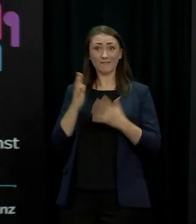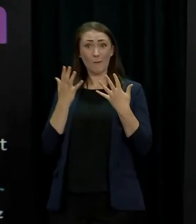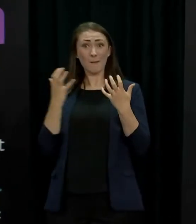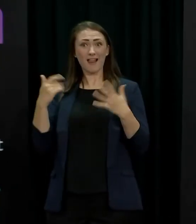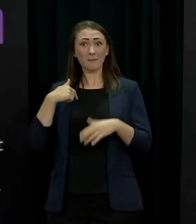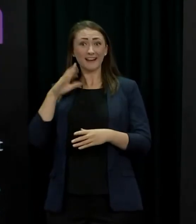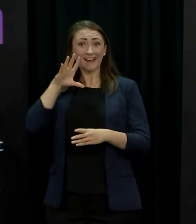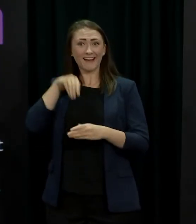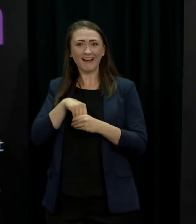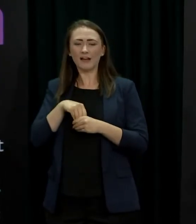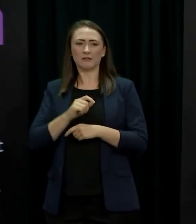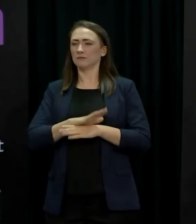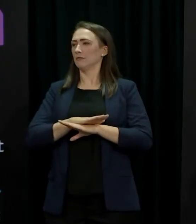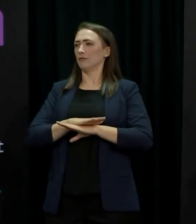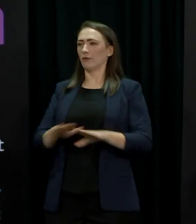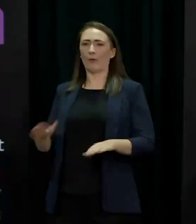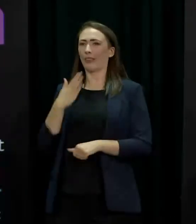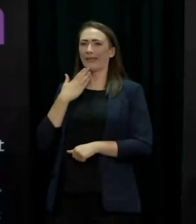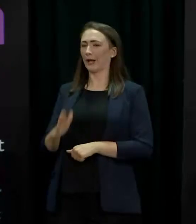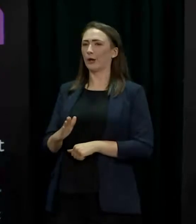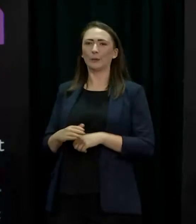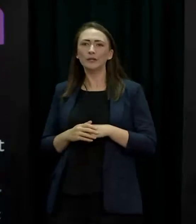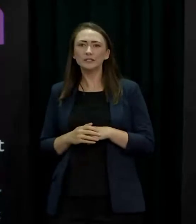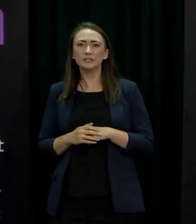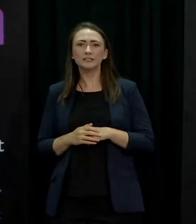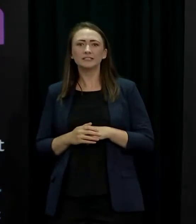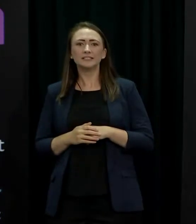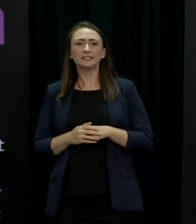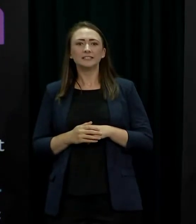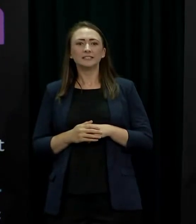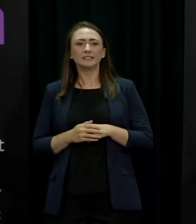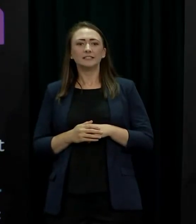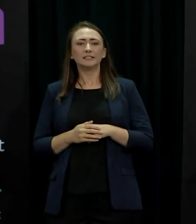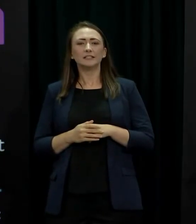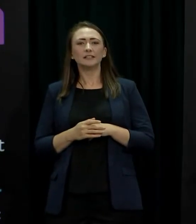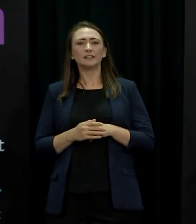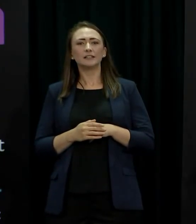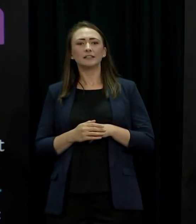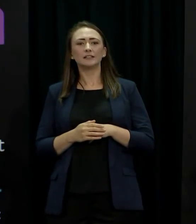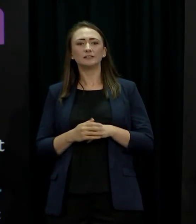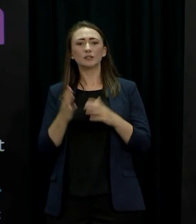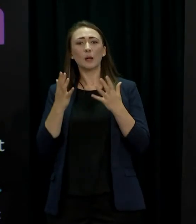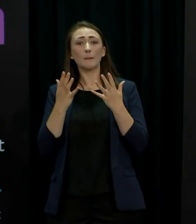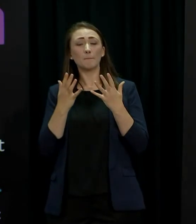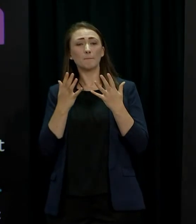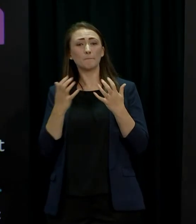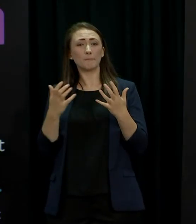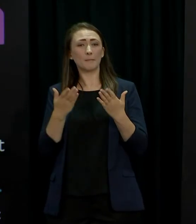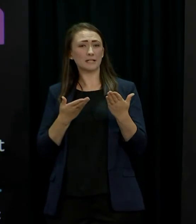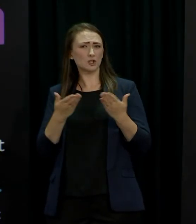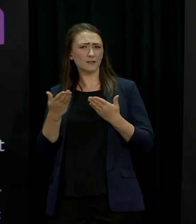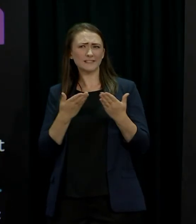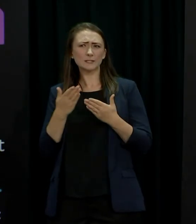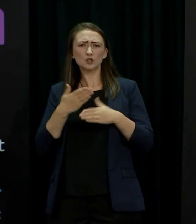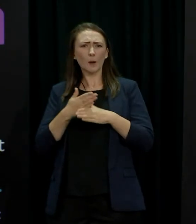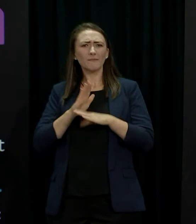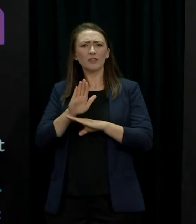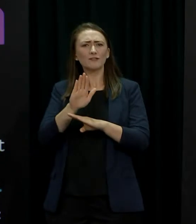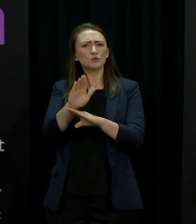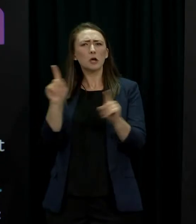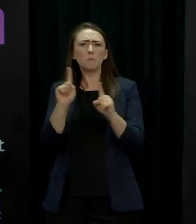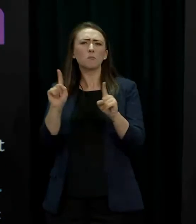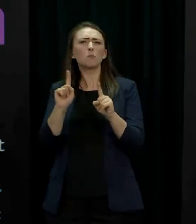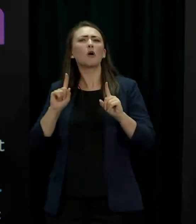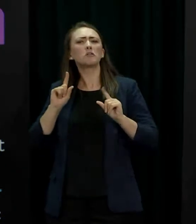more international posting in public service? Oh, well, I'll think about what the options might be when I get a bit